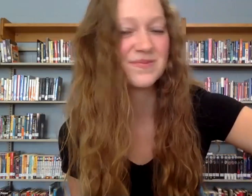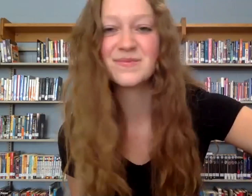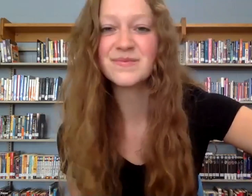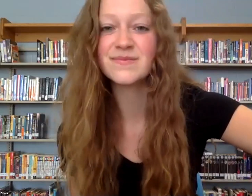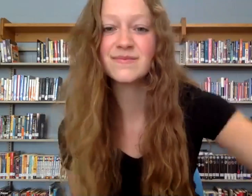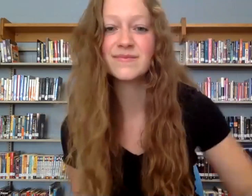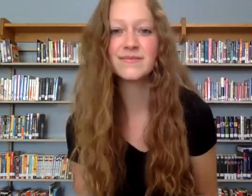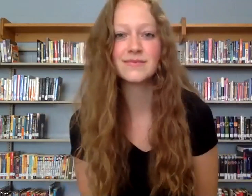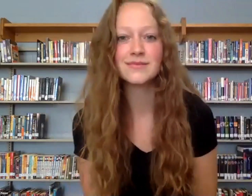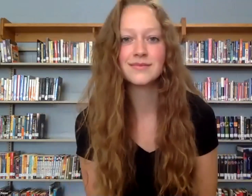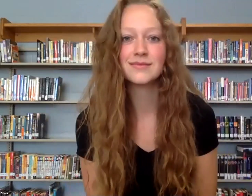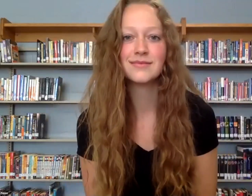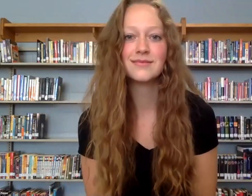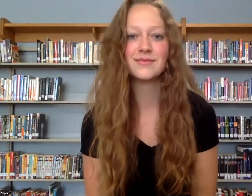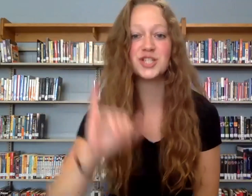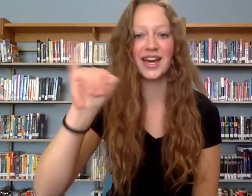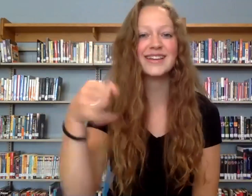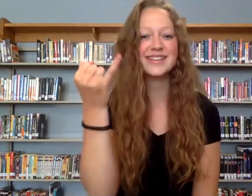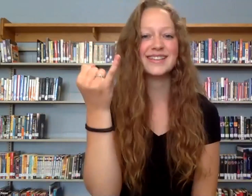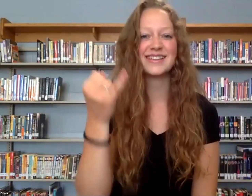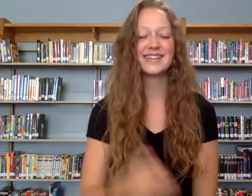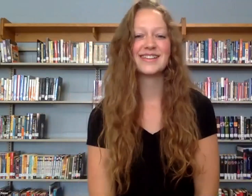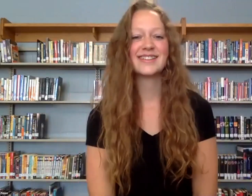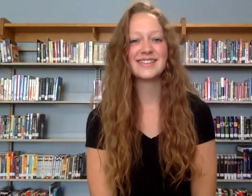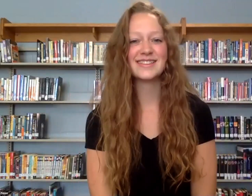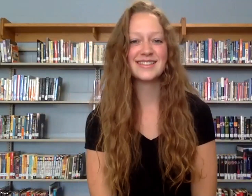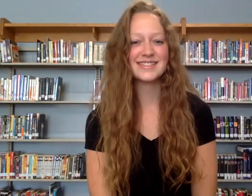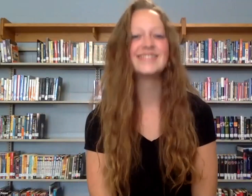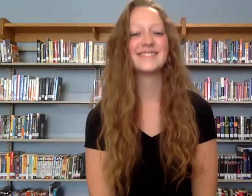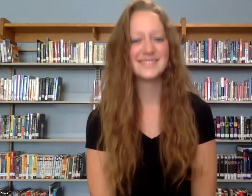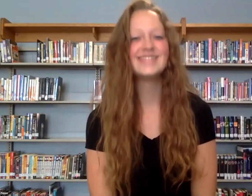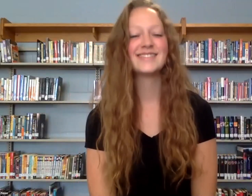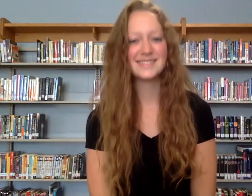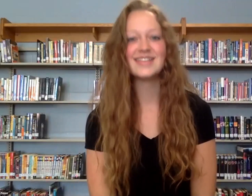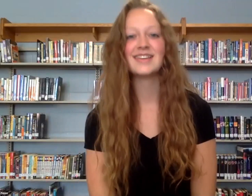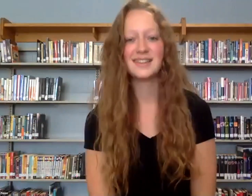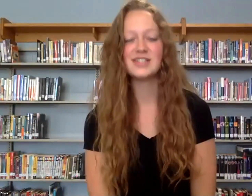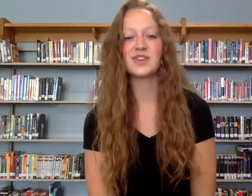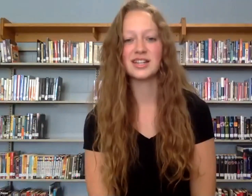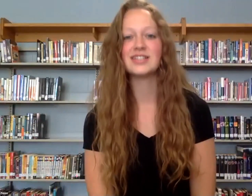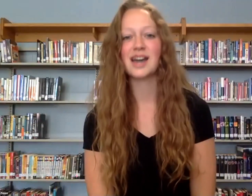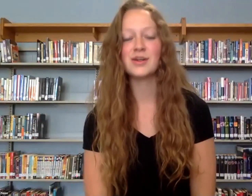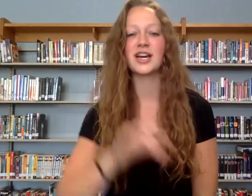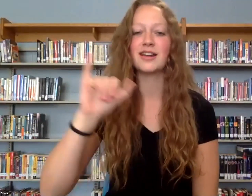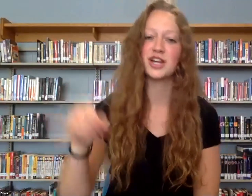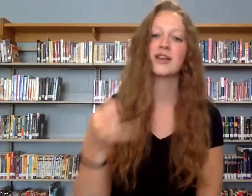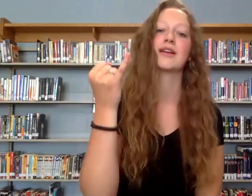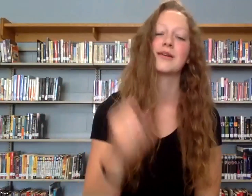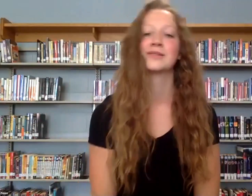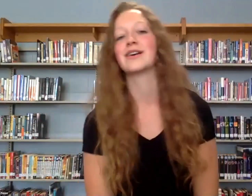is my favorite. Jay? I love to do it. It's a fun one to do. It's fun. I wish I had a J in my name so I could